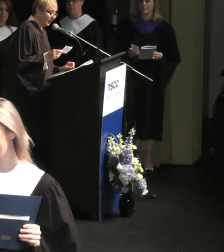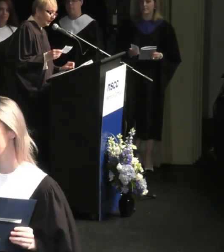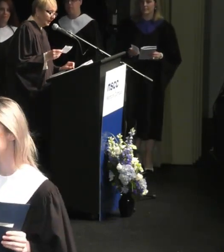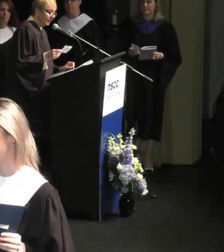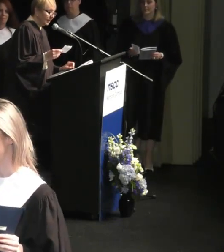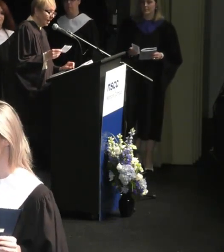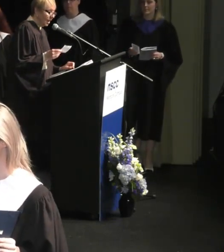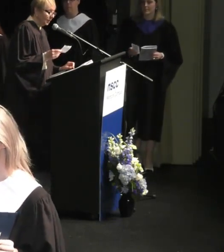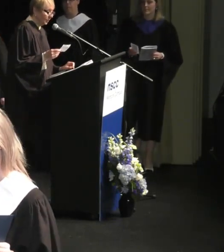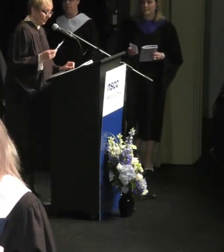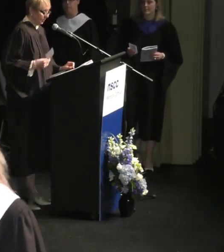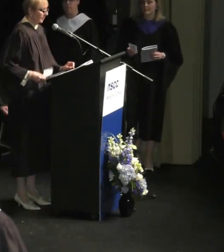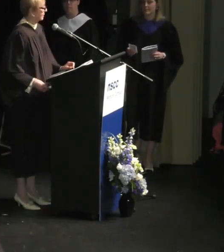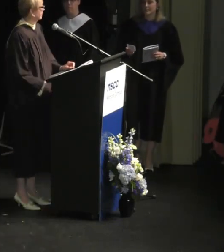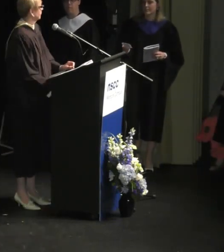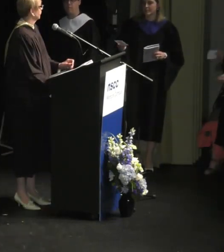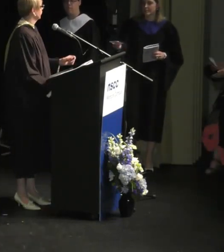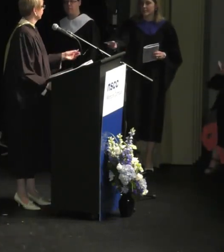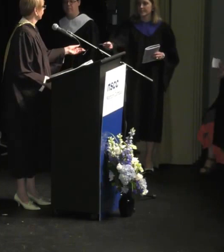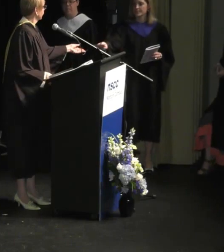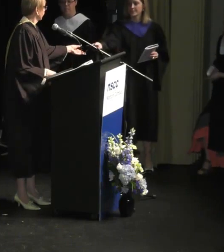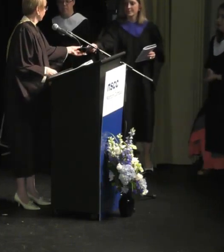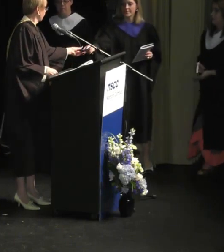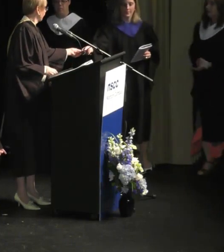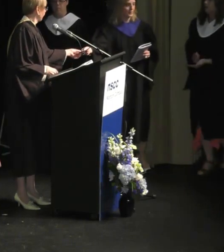Kimberly McNeil, honors.